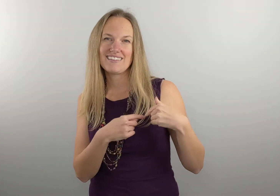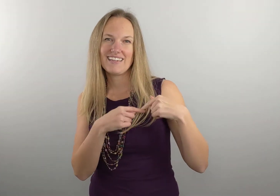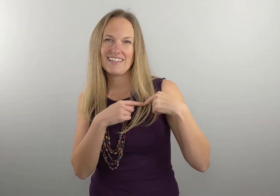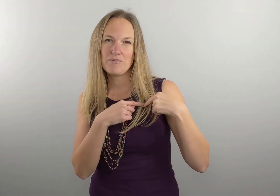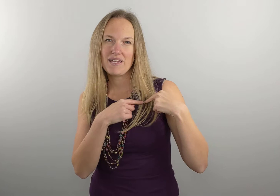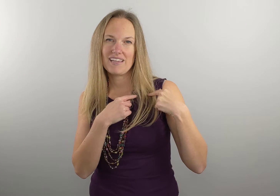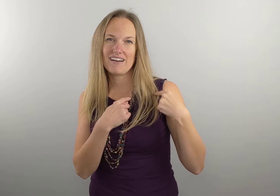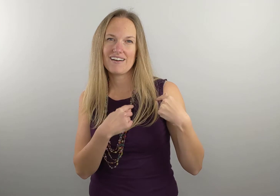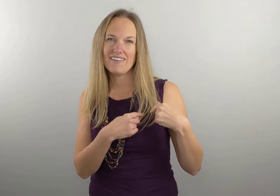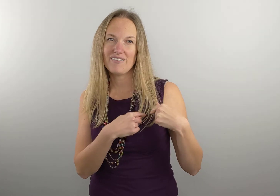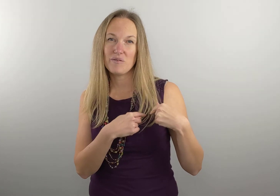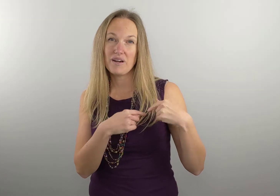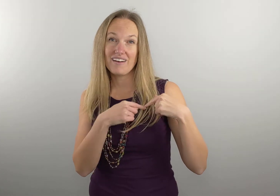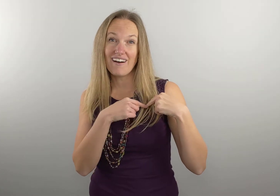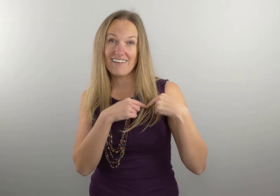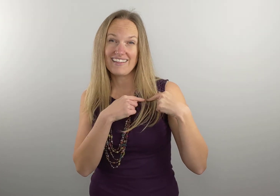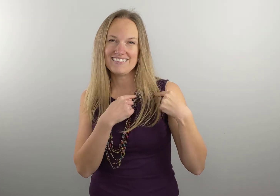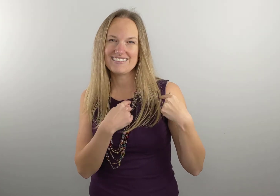okay, making a heart over where your heart is.